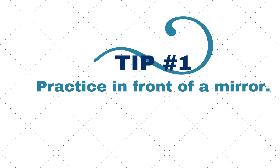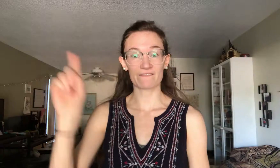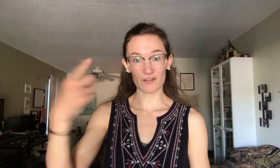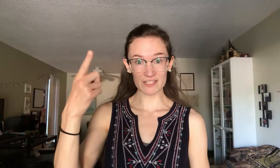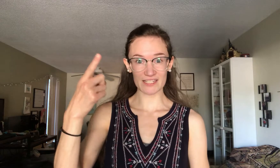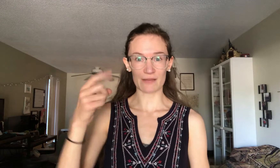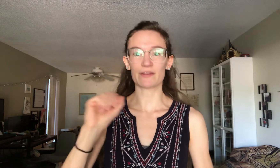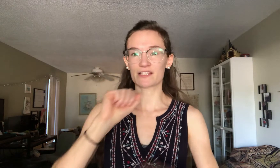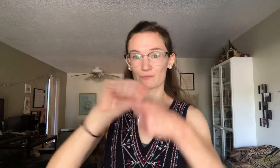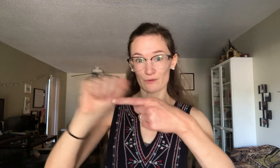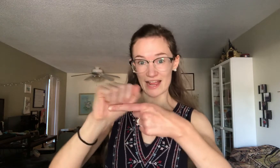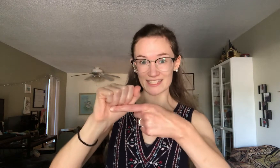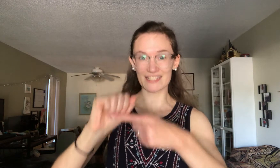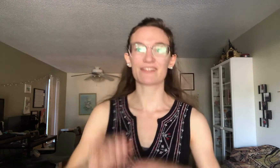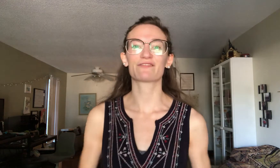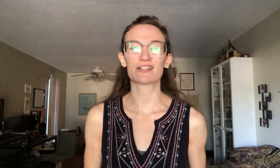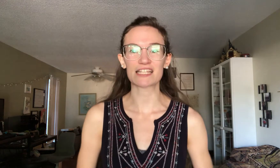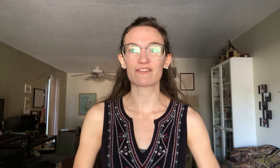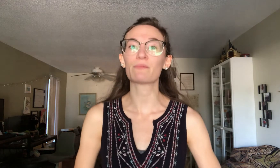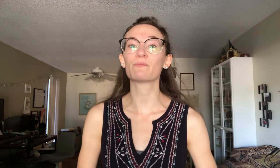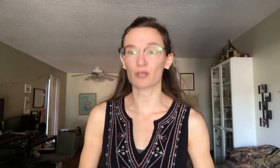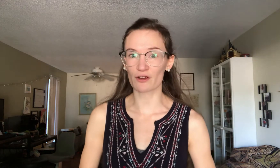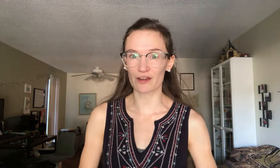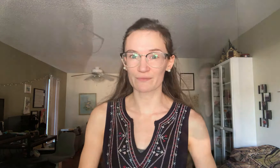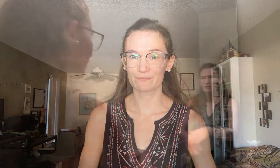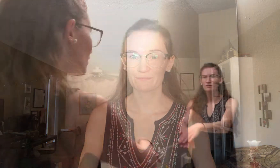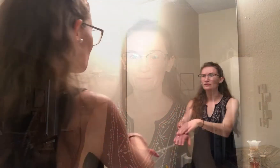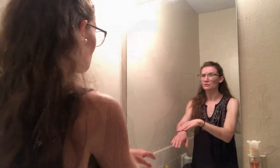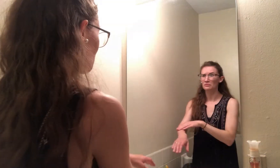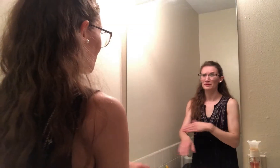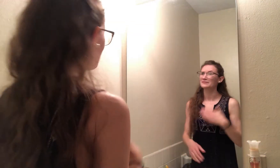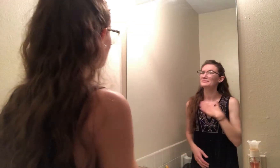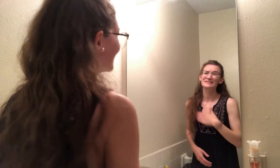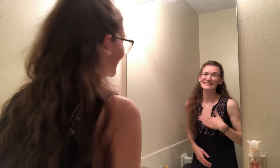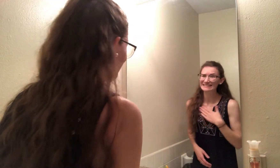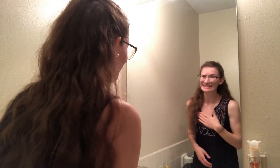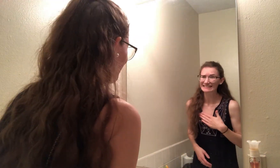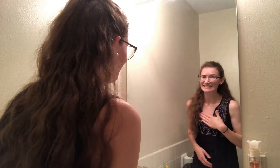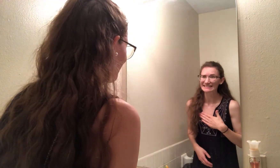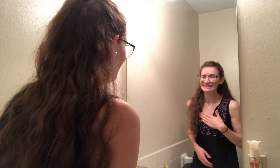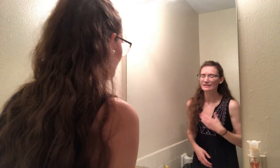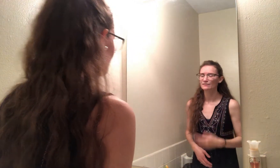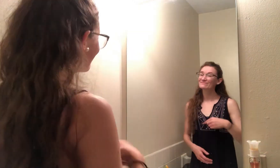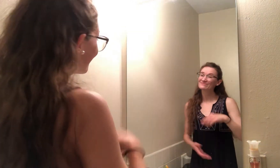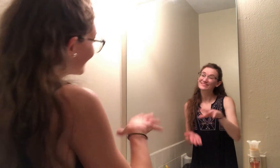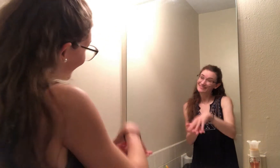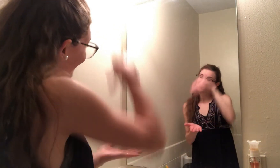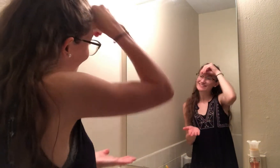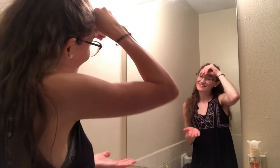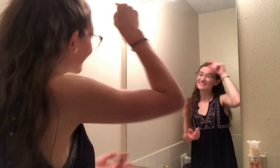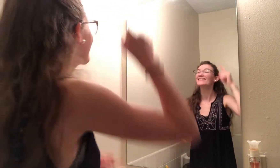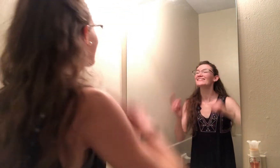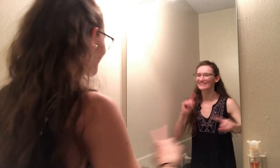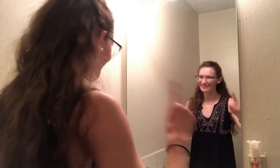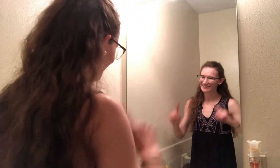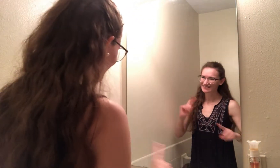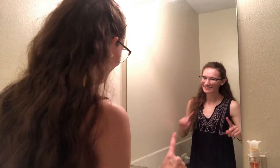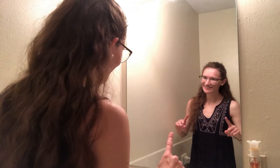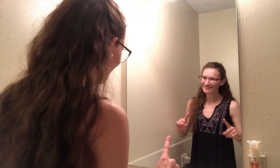My first tip is to practice in front of a mirror. This is really helpful if you are someone who struggles more with showing expression in